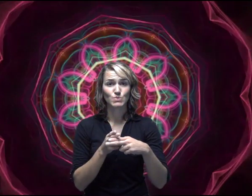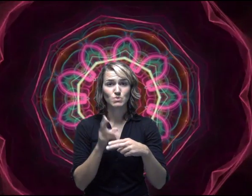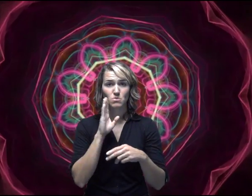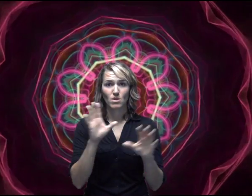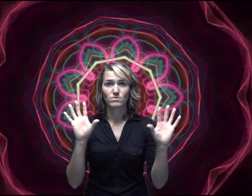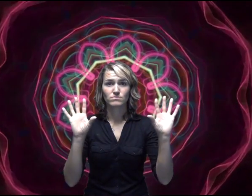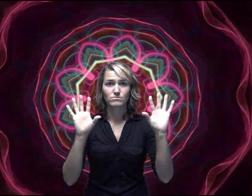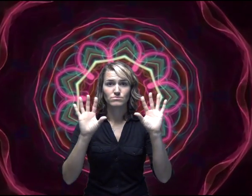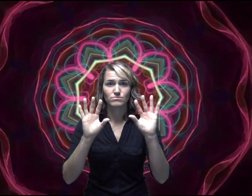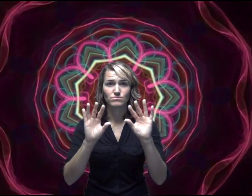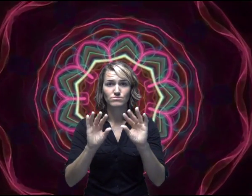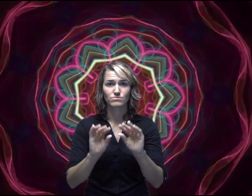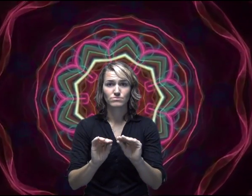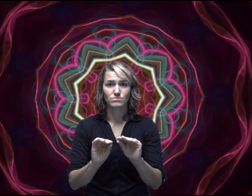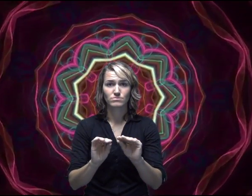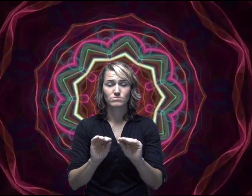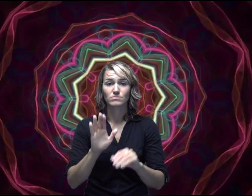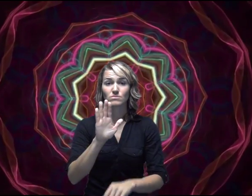Soon, the video will fade.